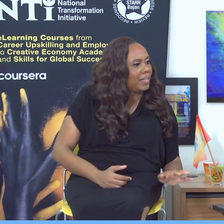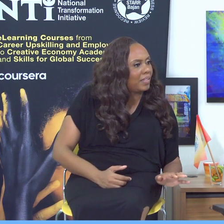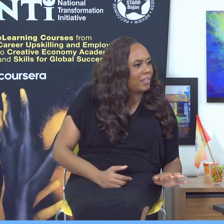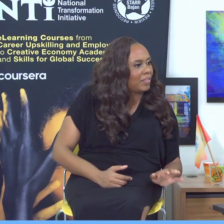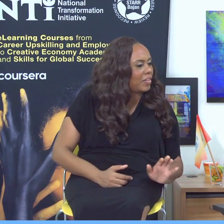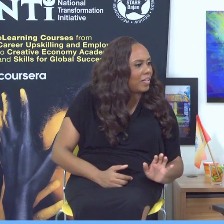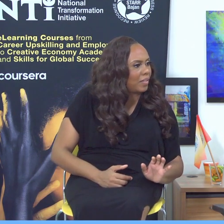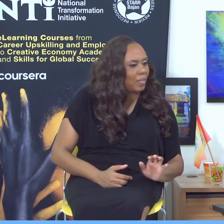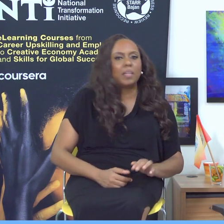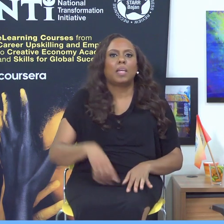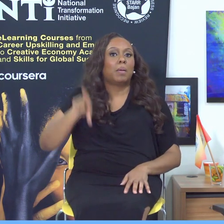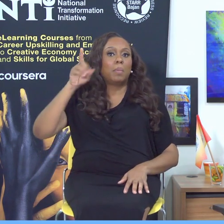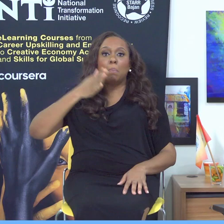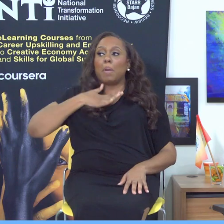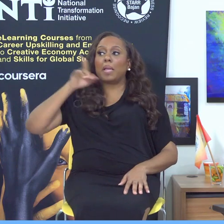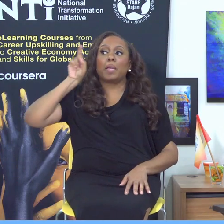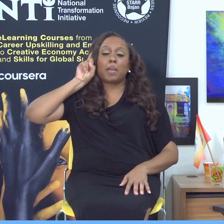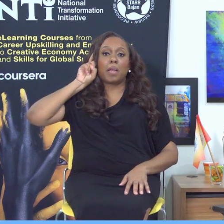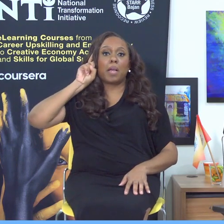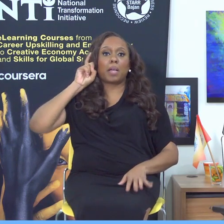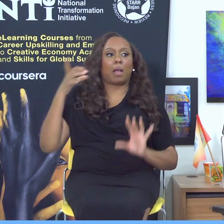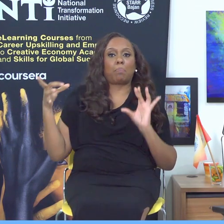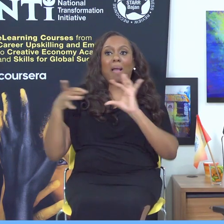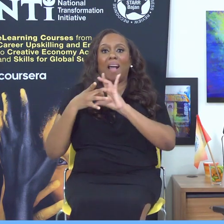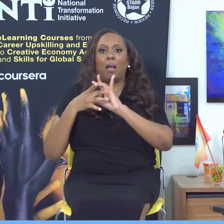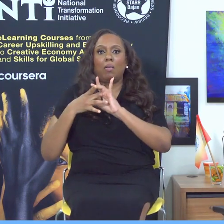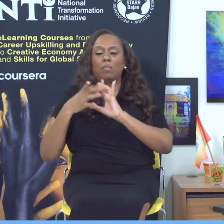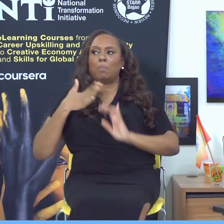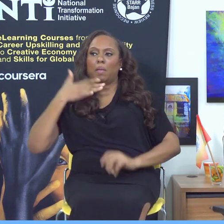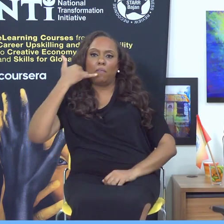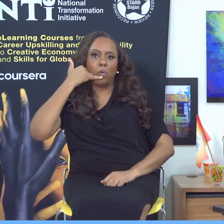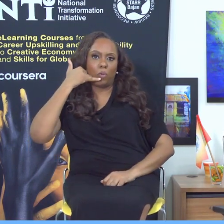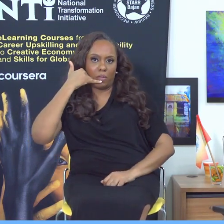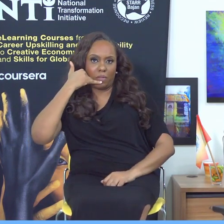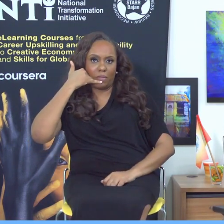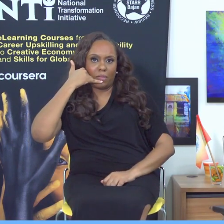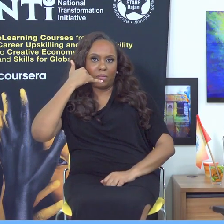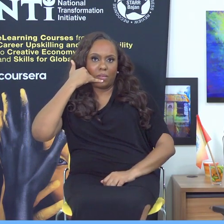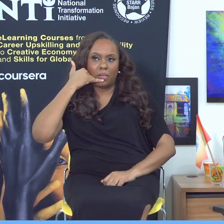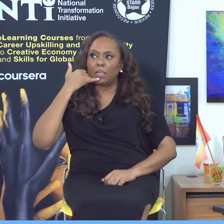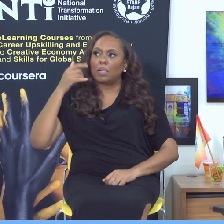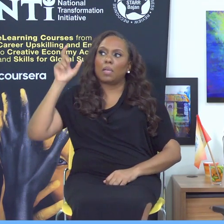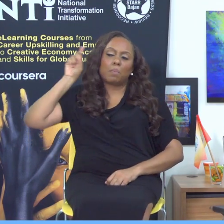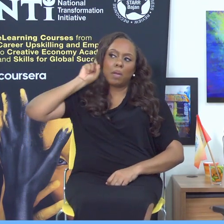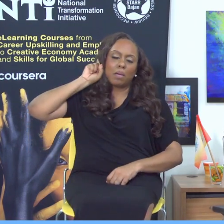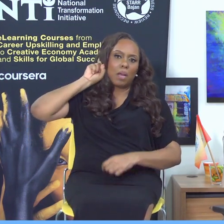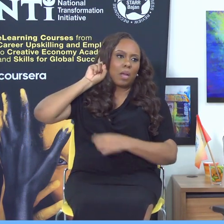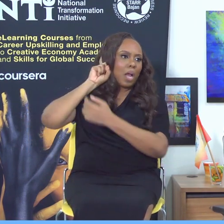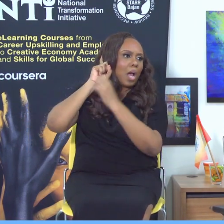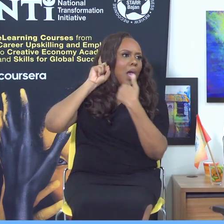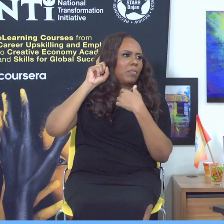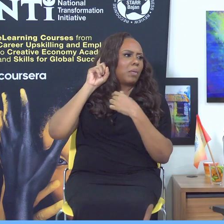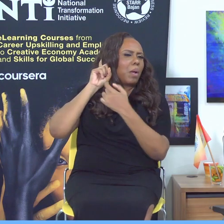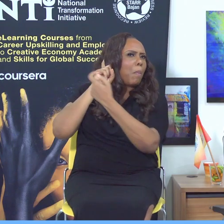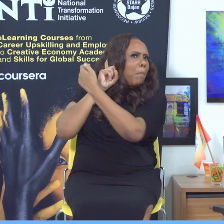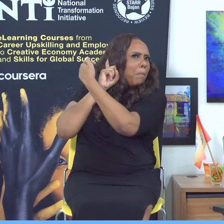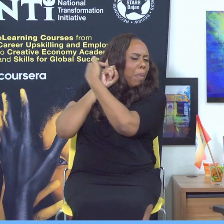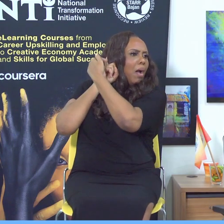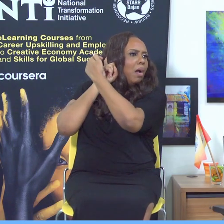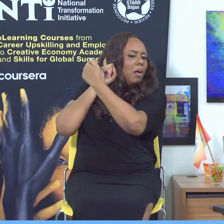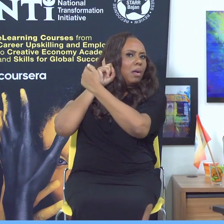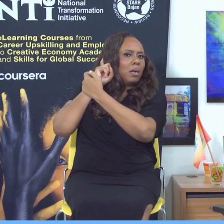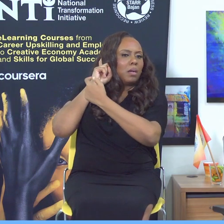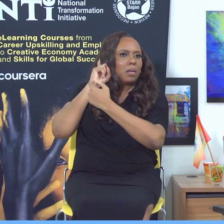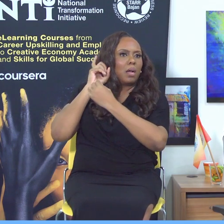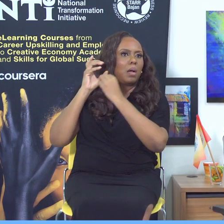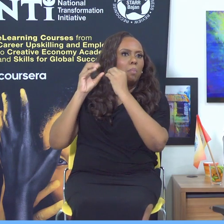it can work with cell phone. There's a push of a button behind the hearing aid for us to hear, but